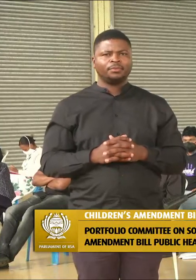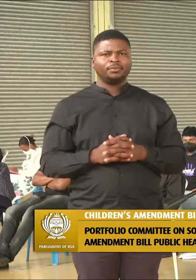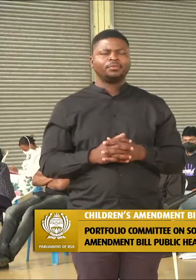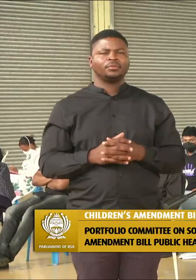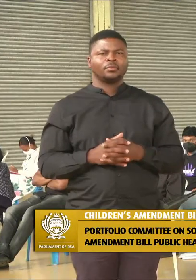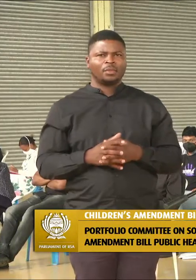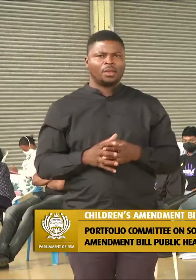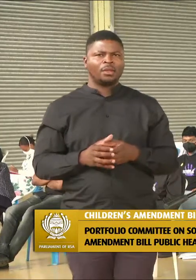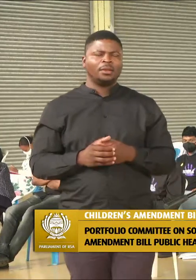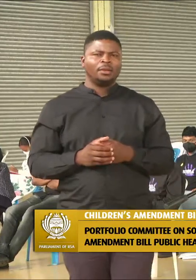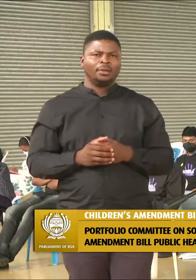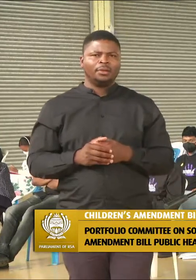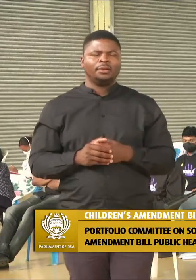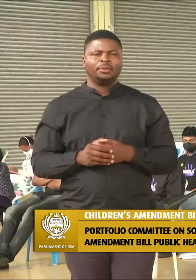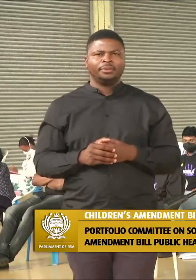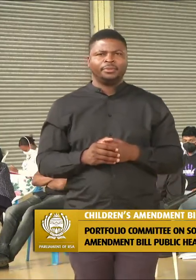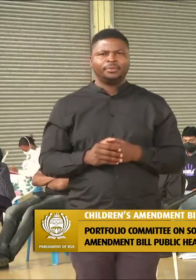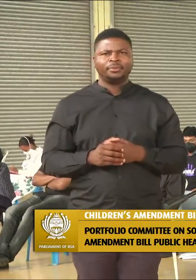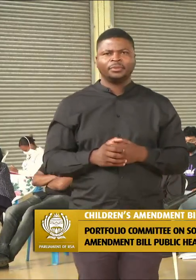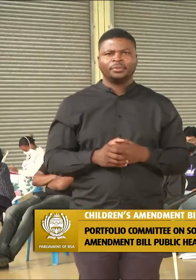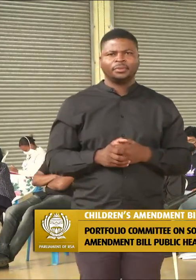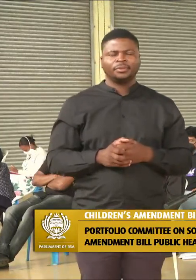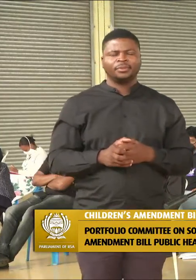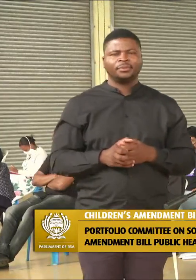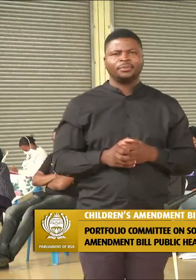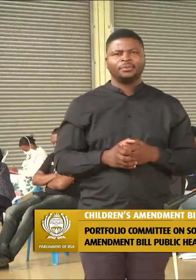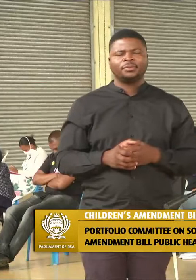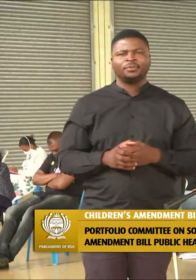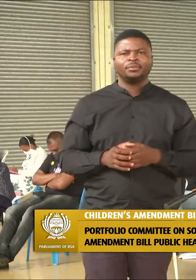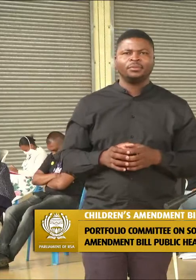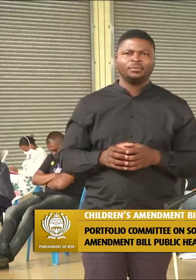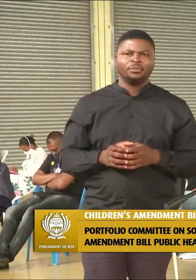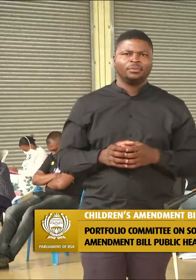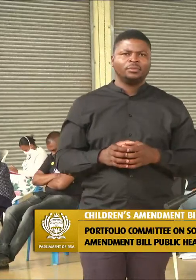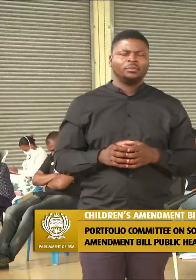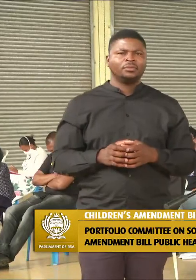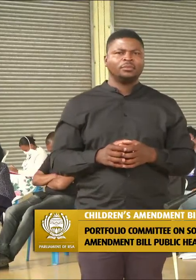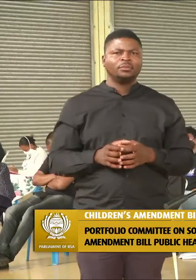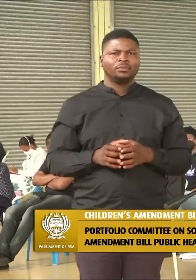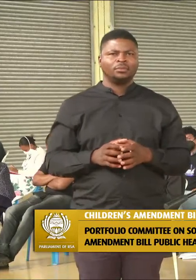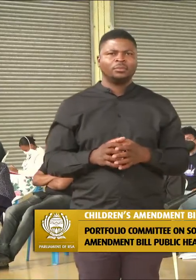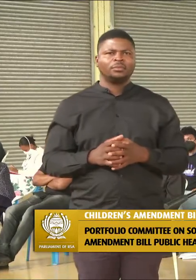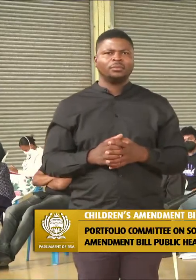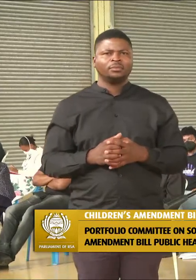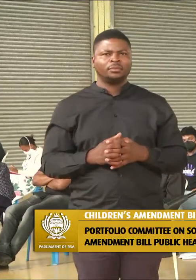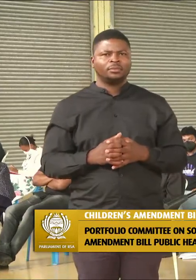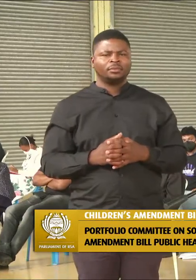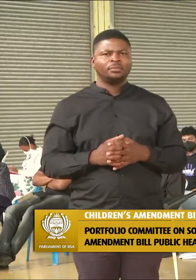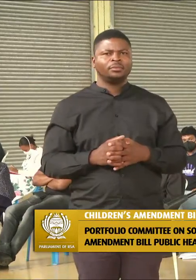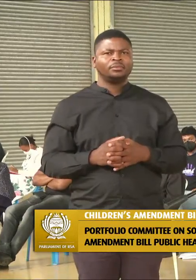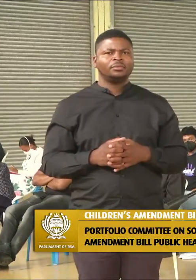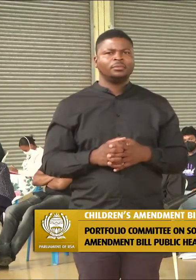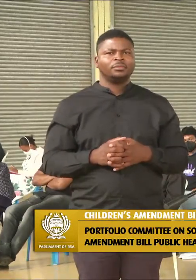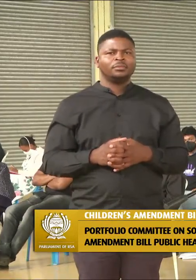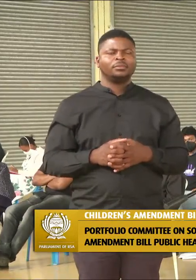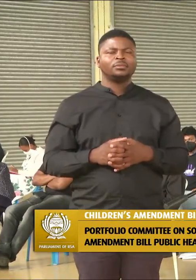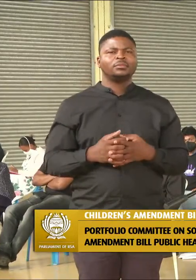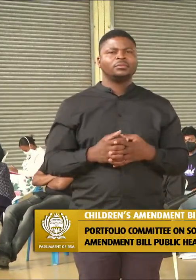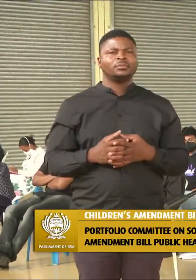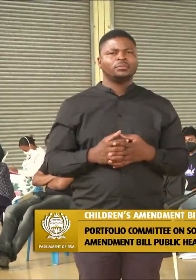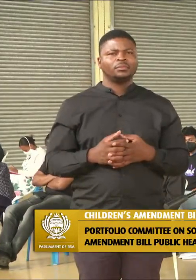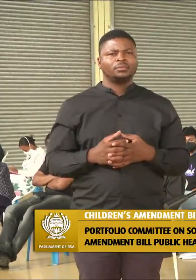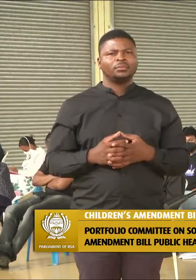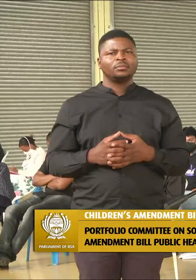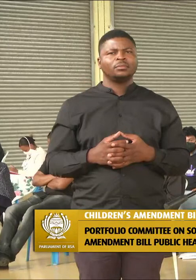to ensure that children are successful and they have a bright future. Ngikushiso lokho ukuthi